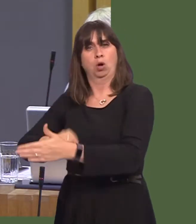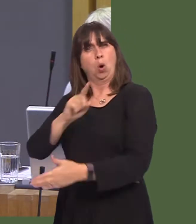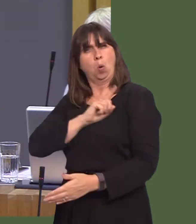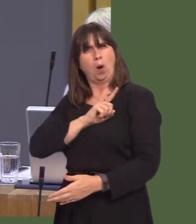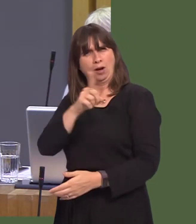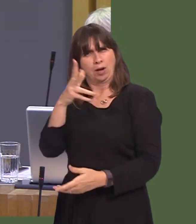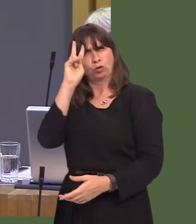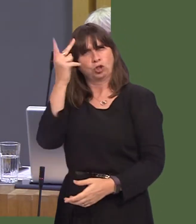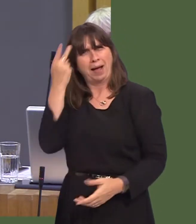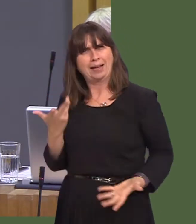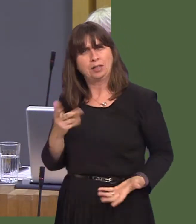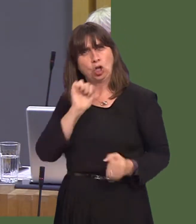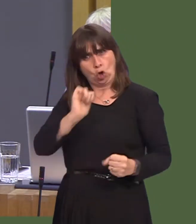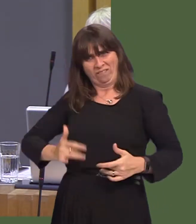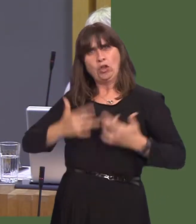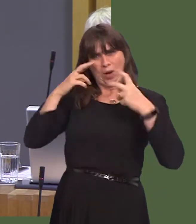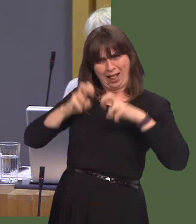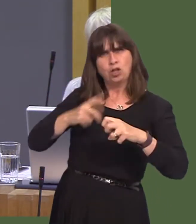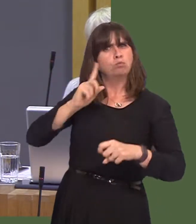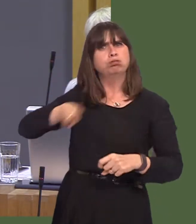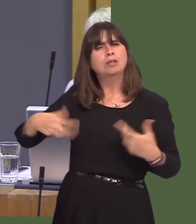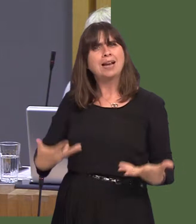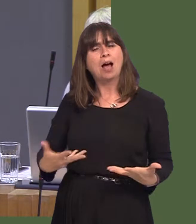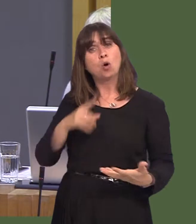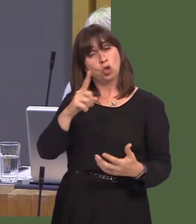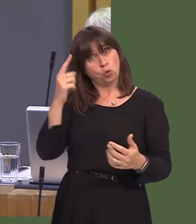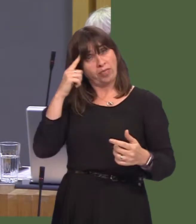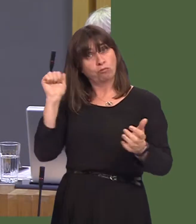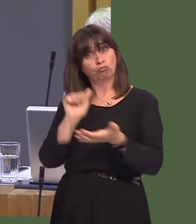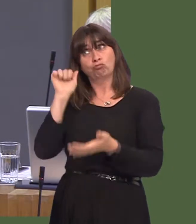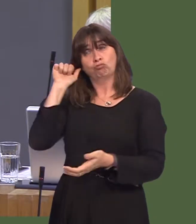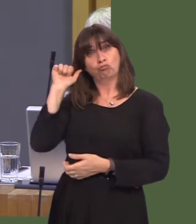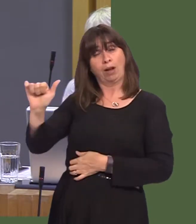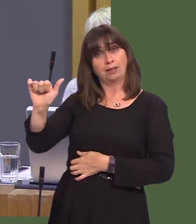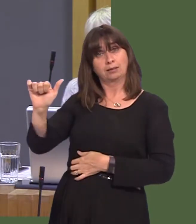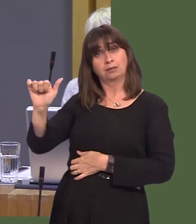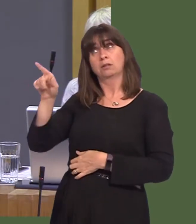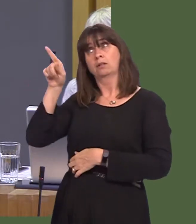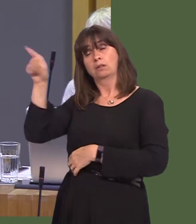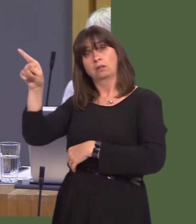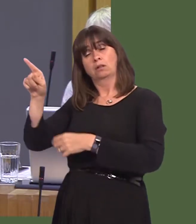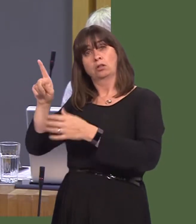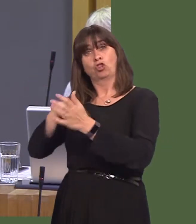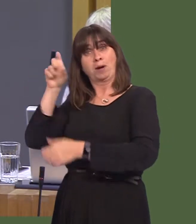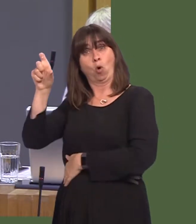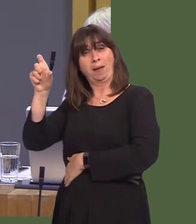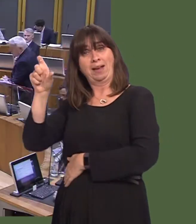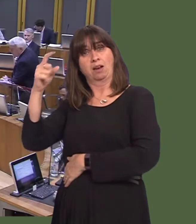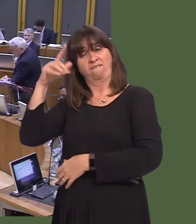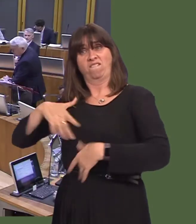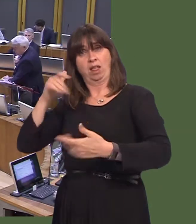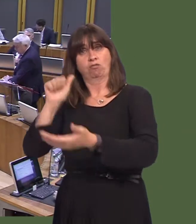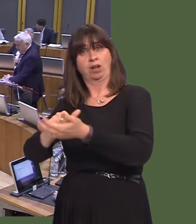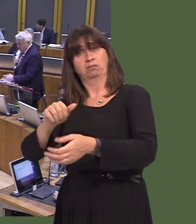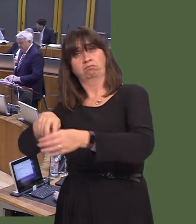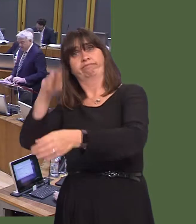analysis? And do you believe that your Westminster leader is right to clear the path for the Tories to pull us out of the single market? Well,